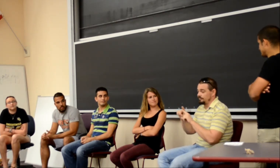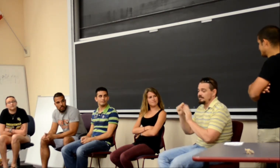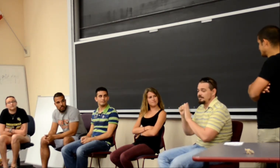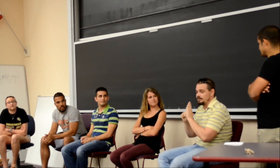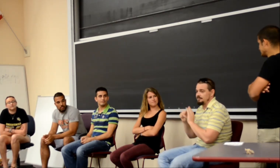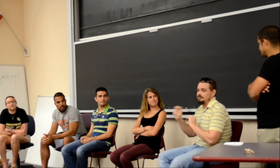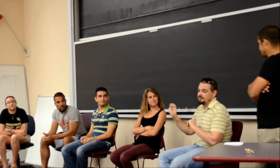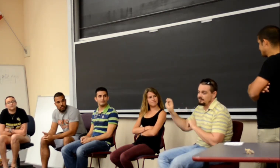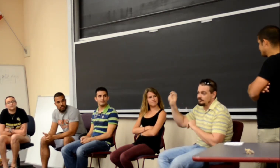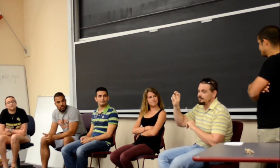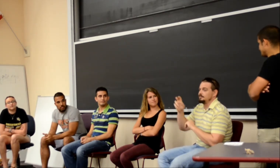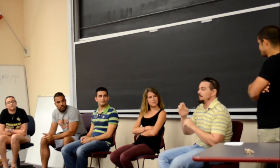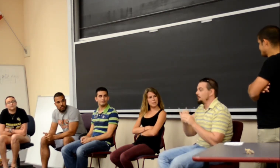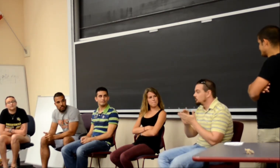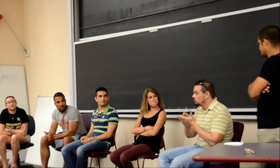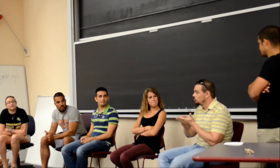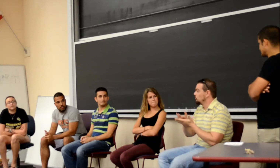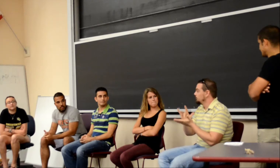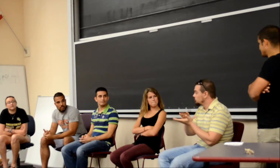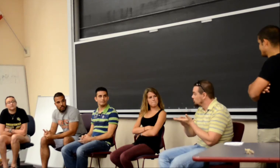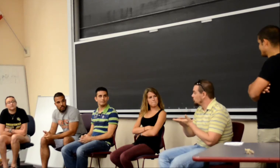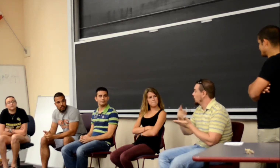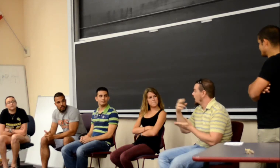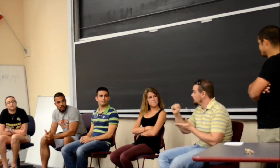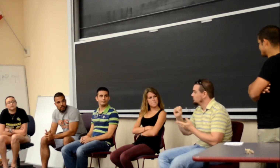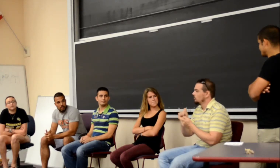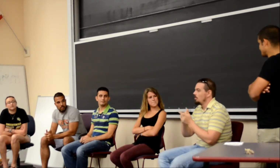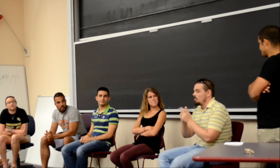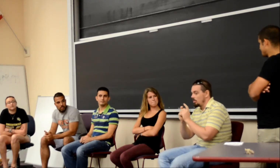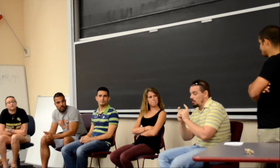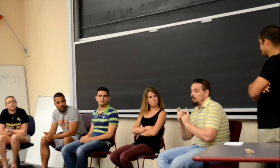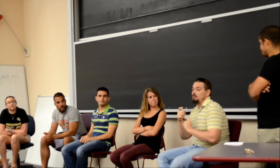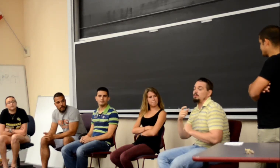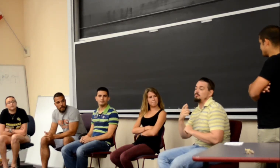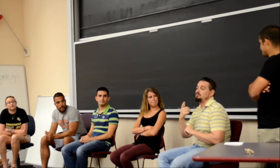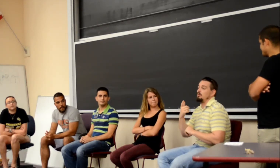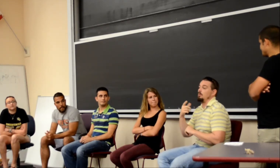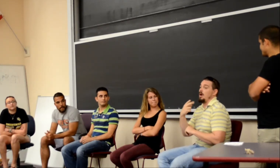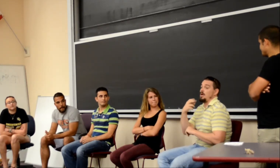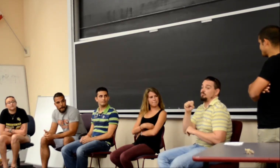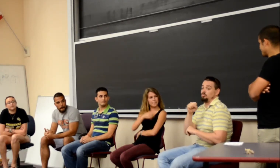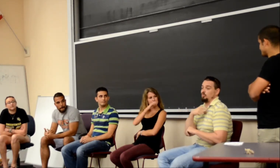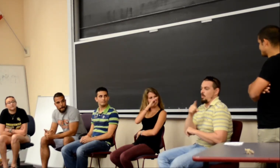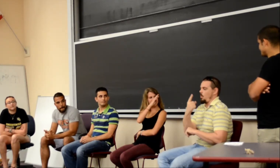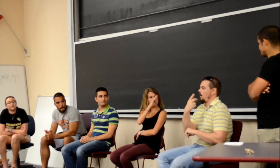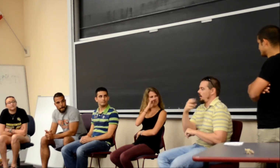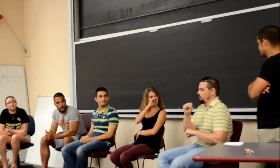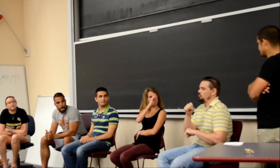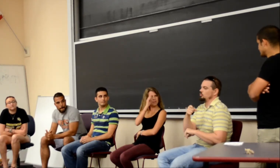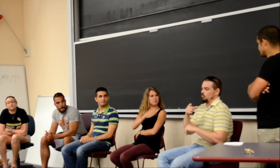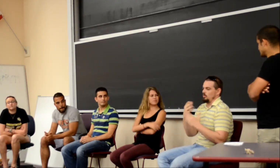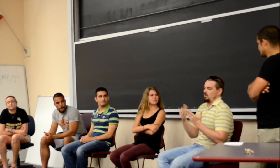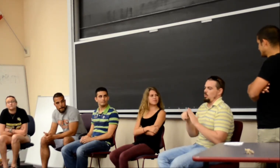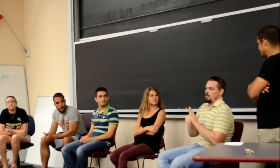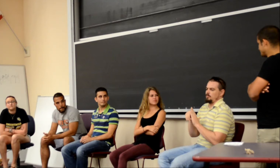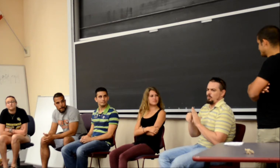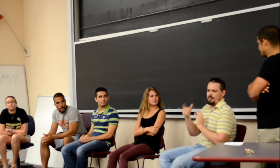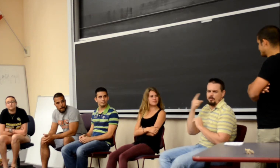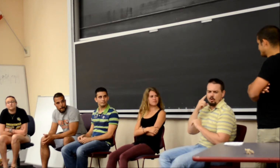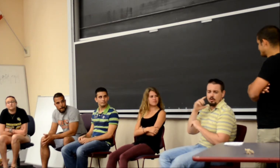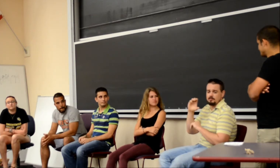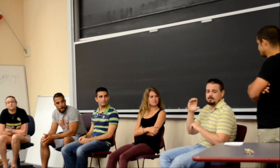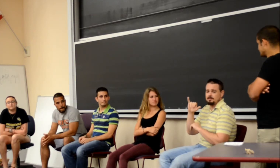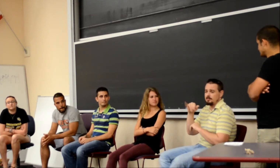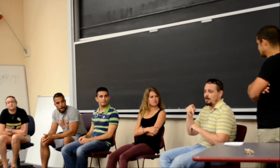different schools in different states. Middle school, high school, and in high school there was